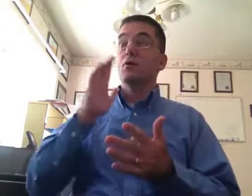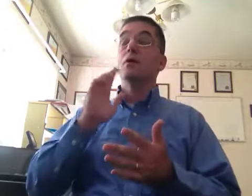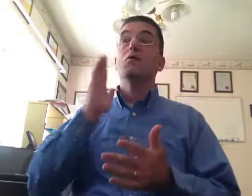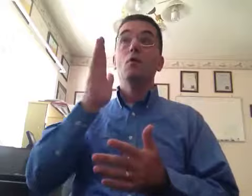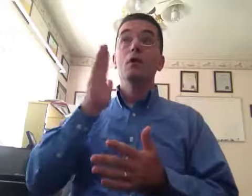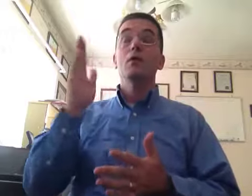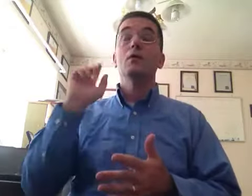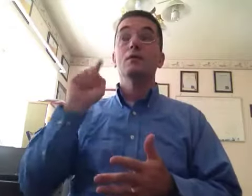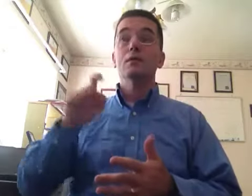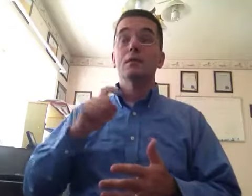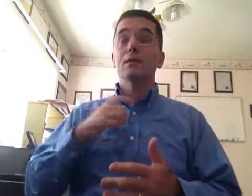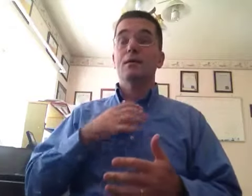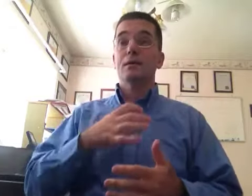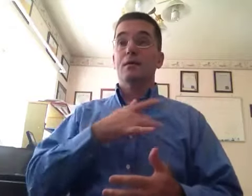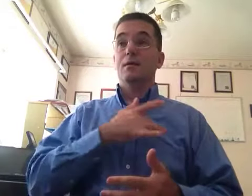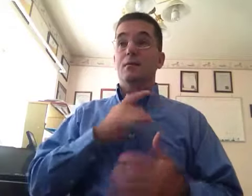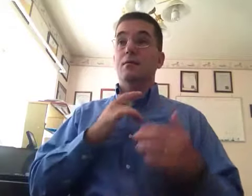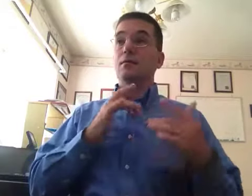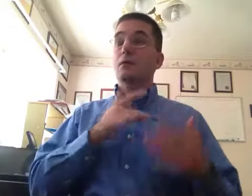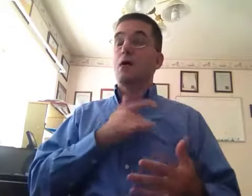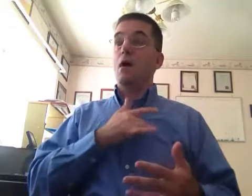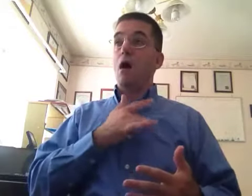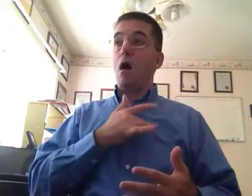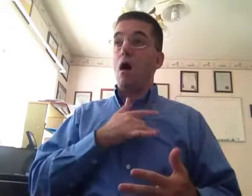Just depending on when that's going to be. Mm.